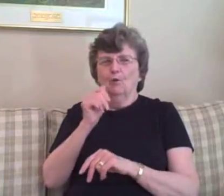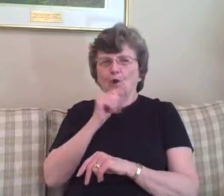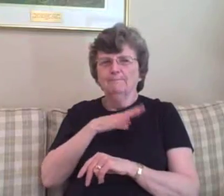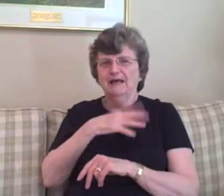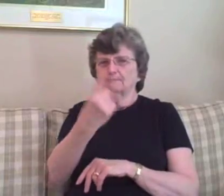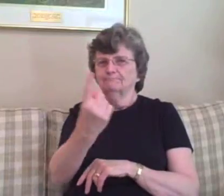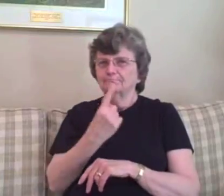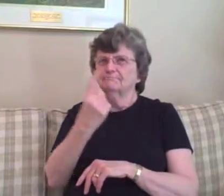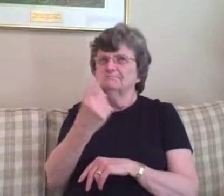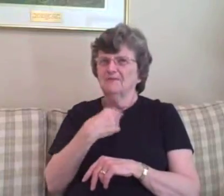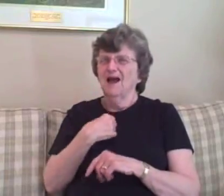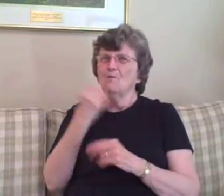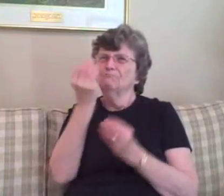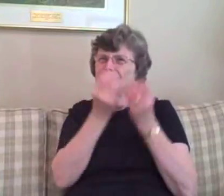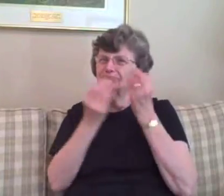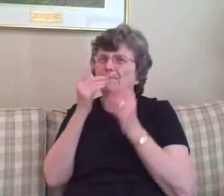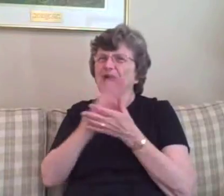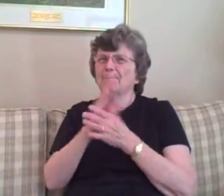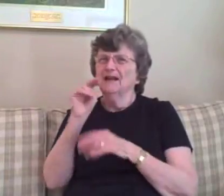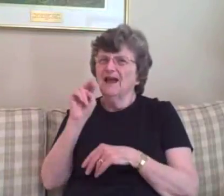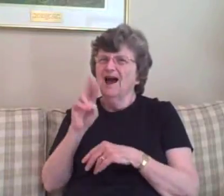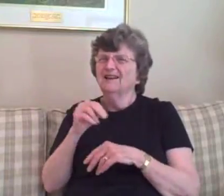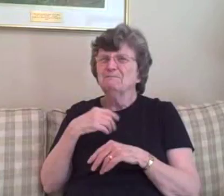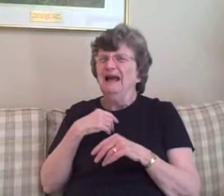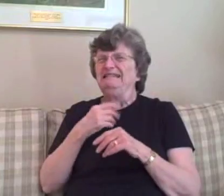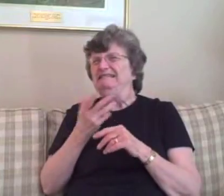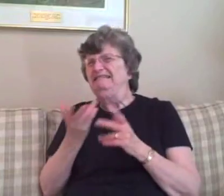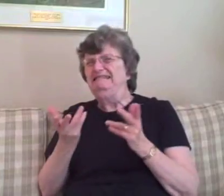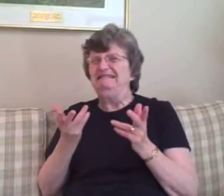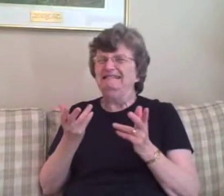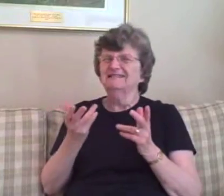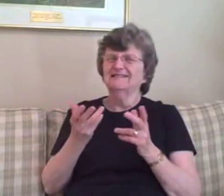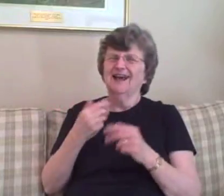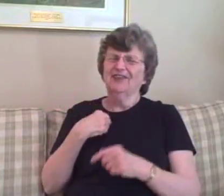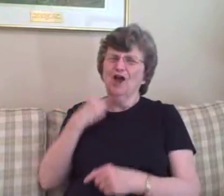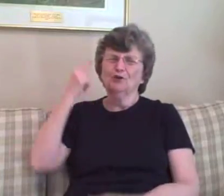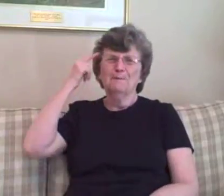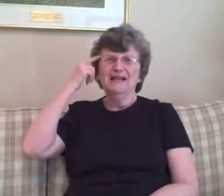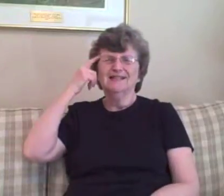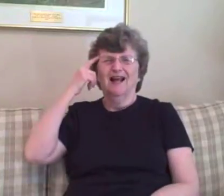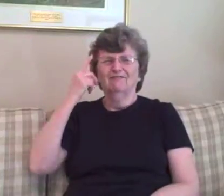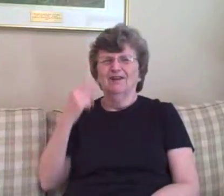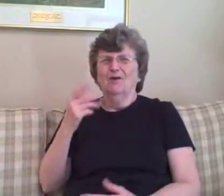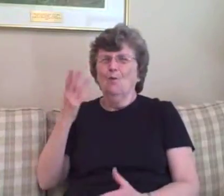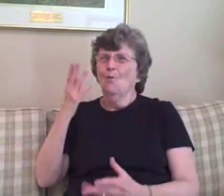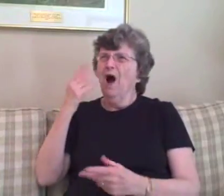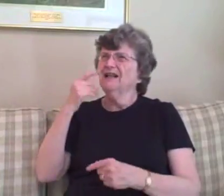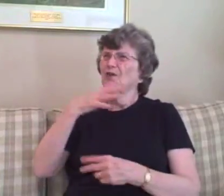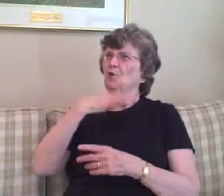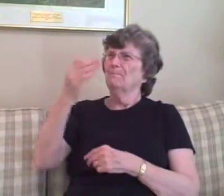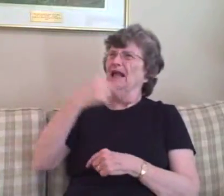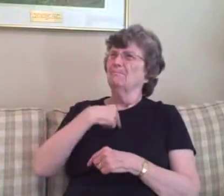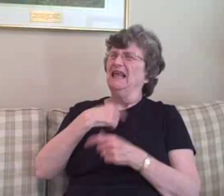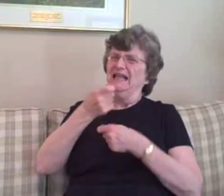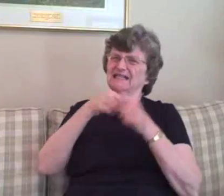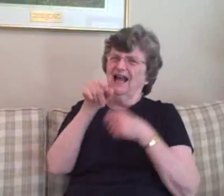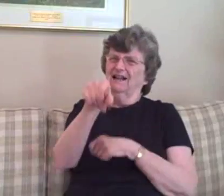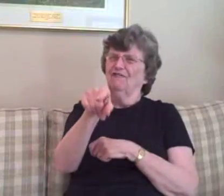many different women who've come to me and said, I'm thinking about becoming a nun. And then I'm thinking to myself, why did